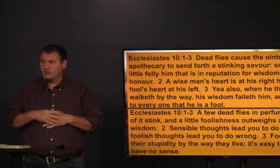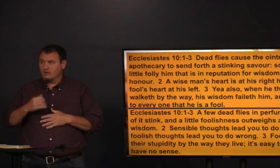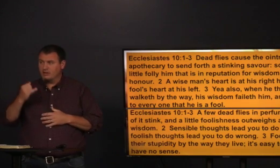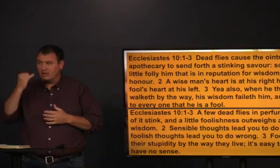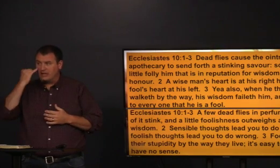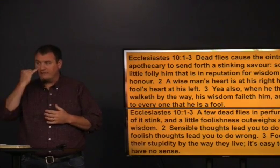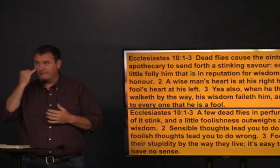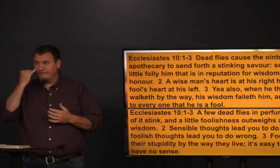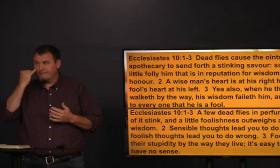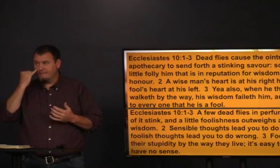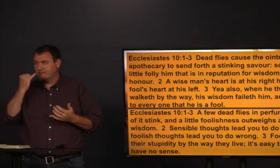If